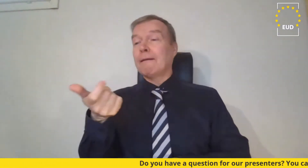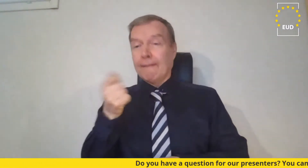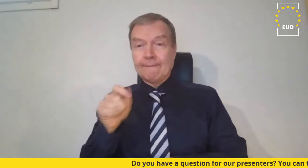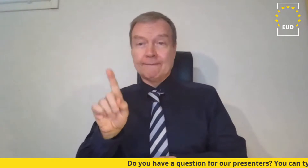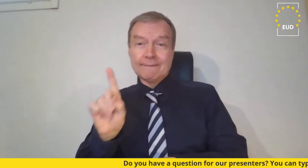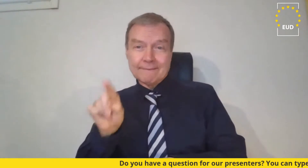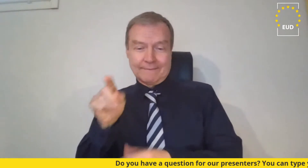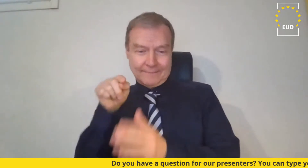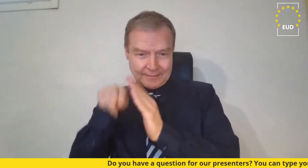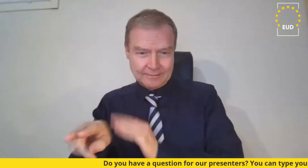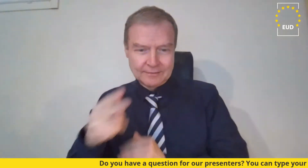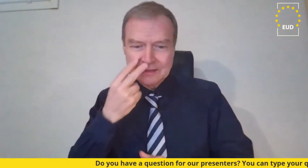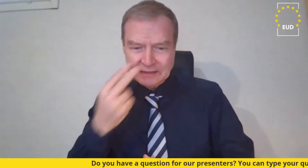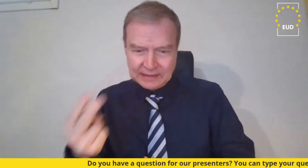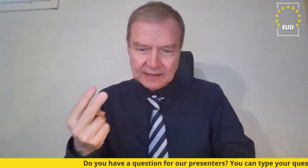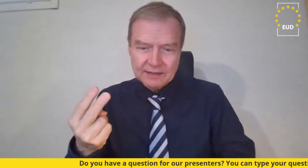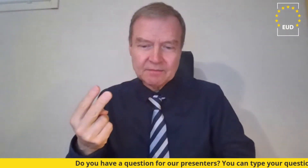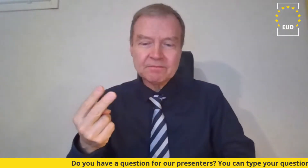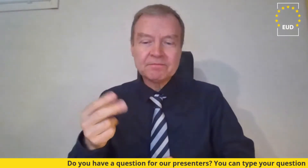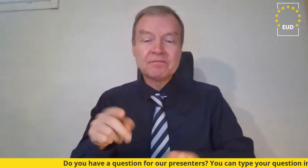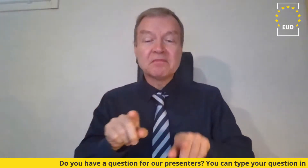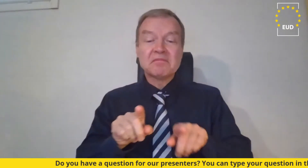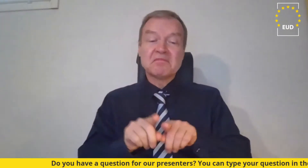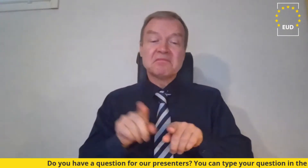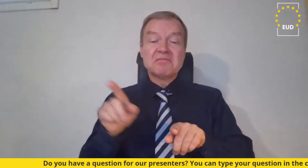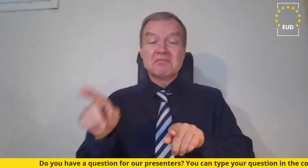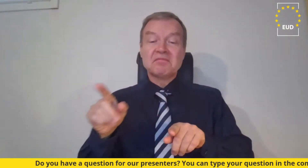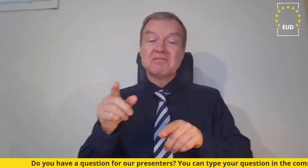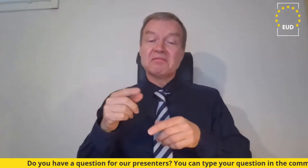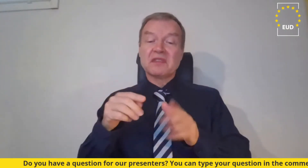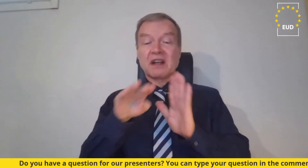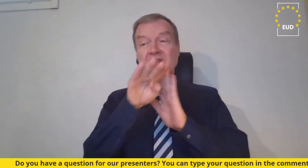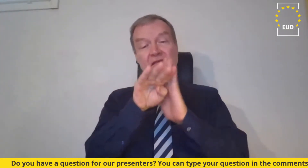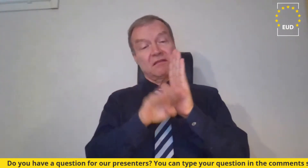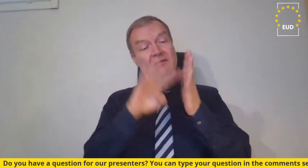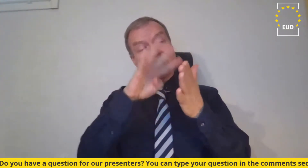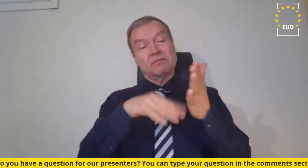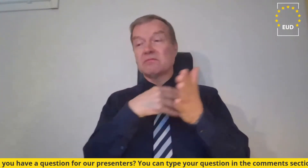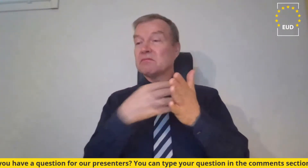where it's the viewer that decides when he or she wants to see the program.